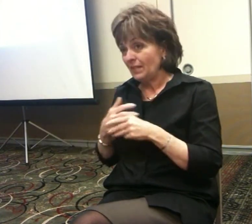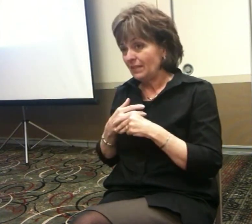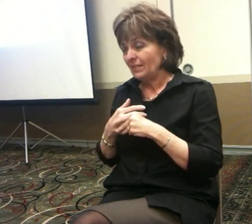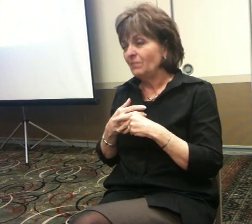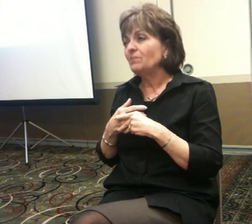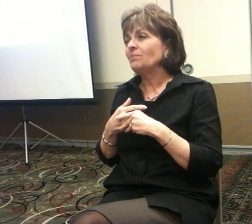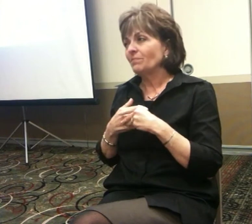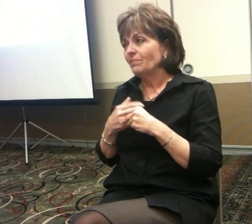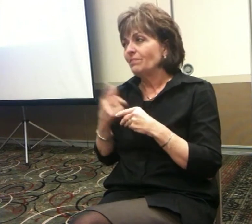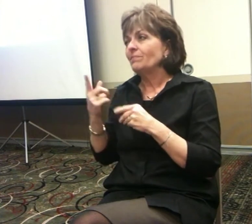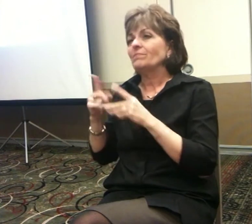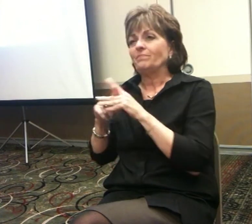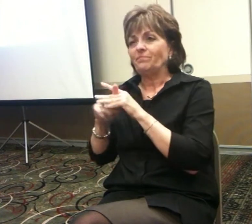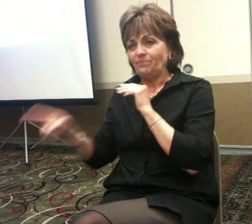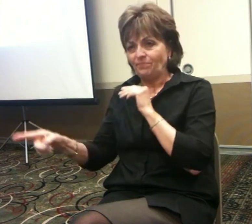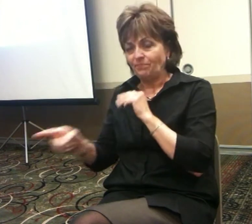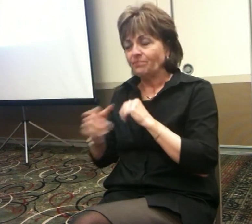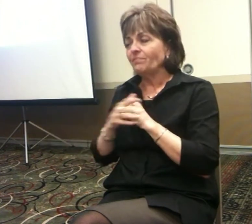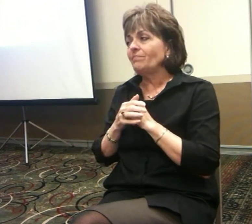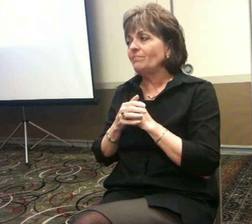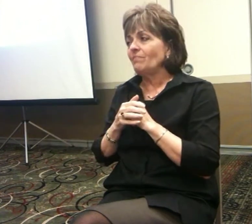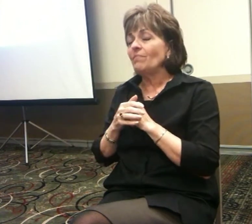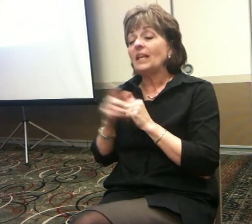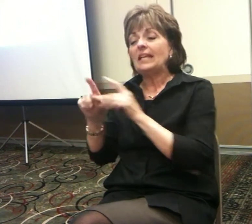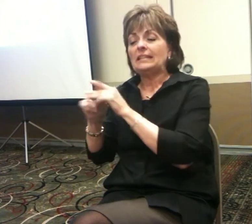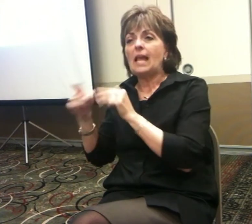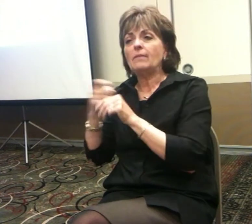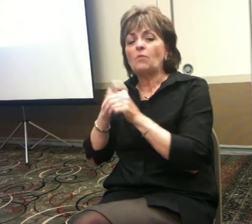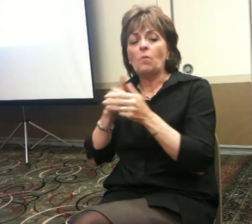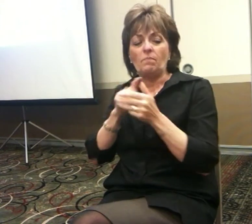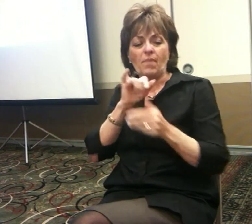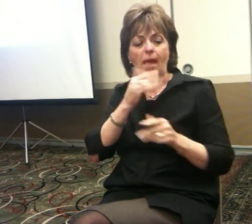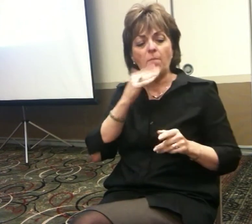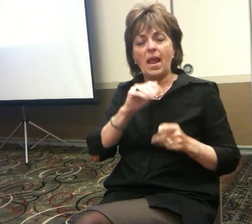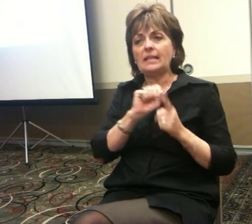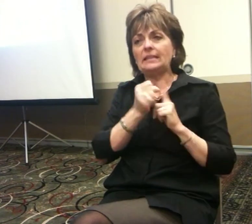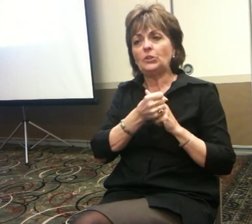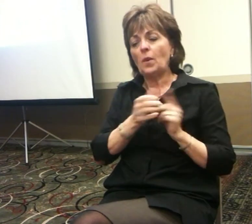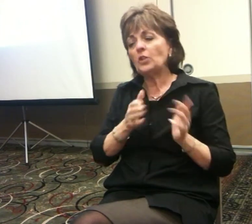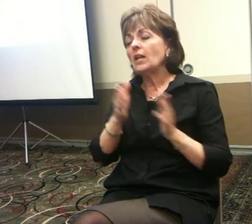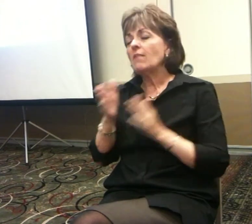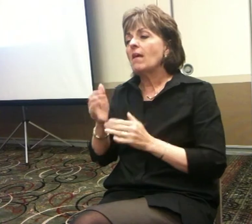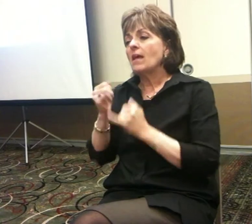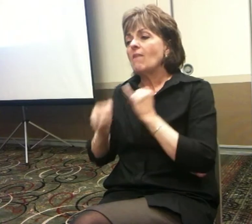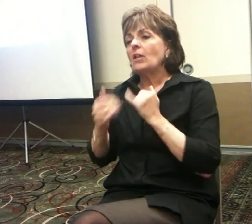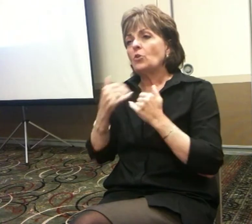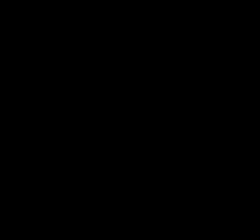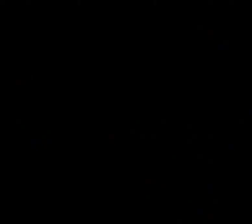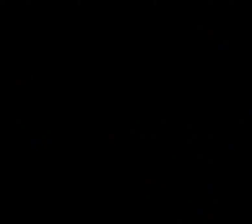escape the task. All right, in terms of what's going on, the bad situation. And then finally, you've got a teacher interview